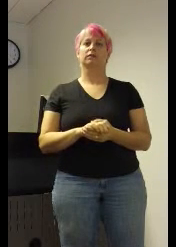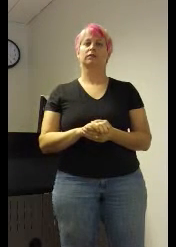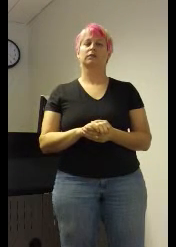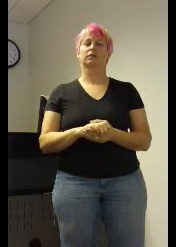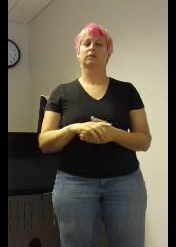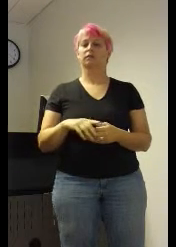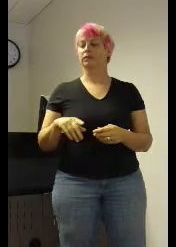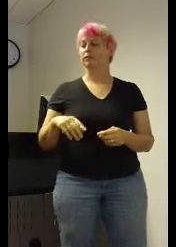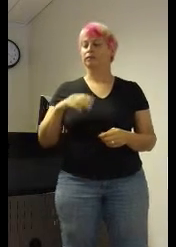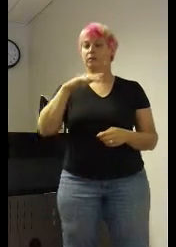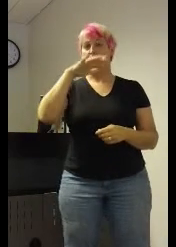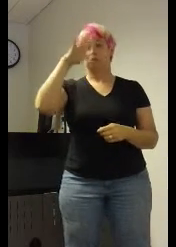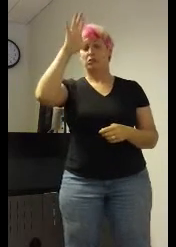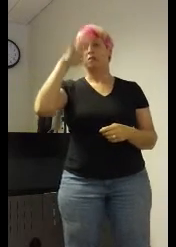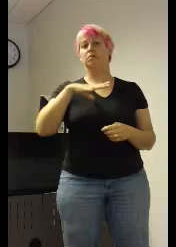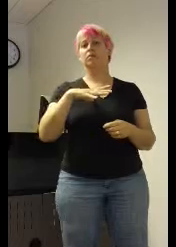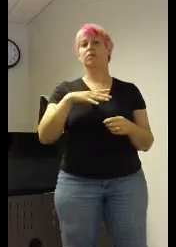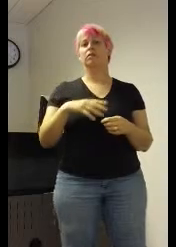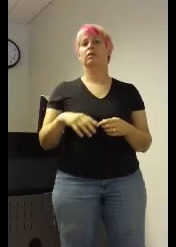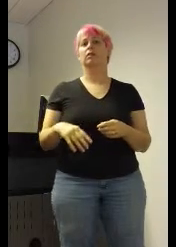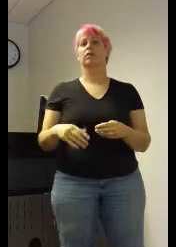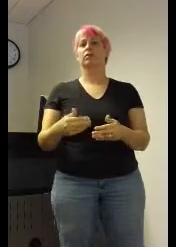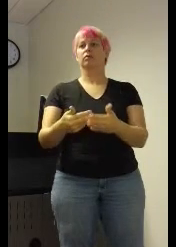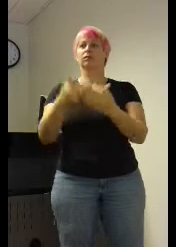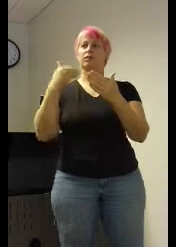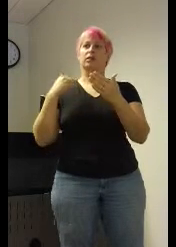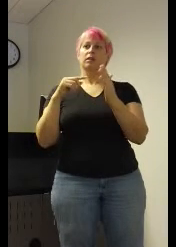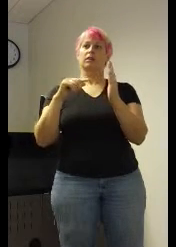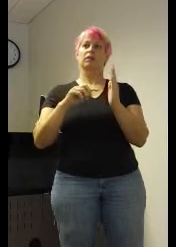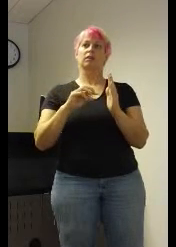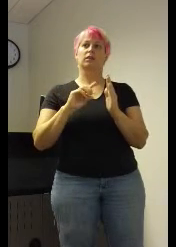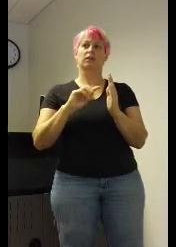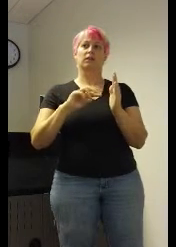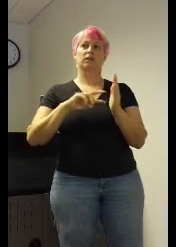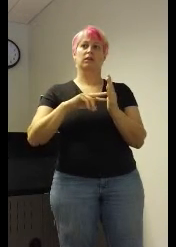was only diagnosed because his daughter was. That's how he figured it out.